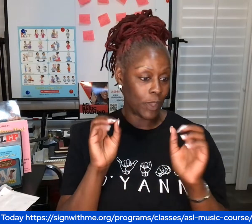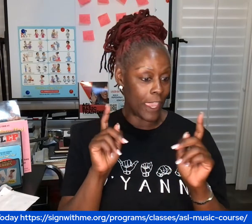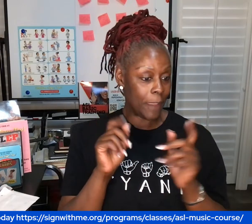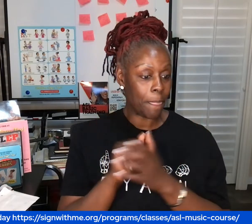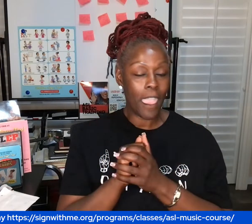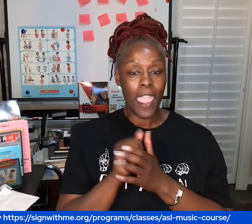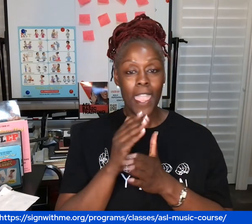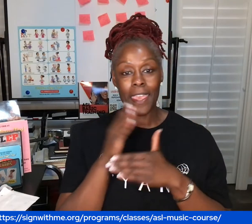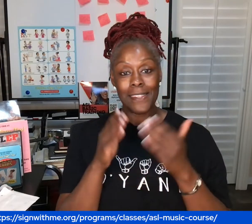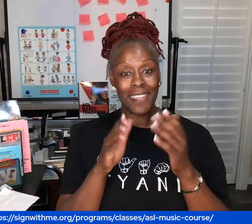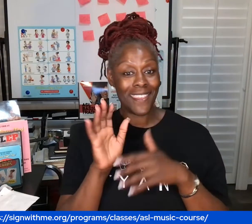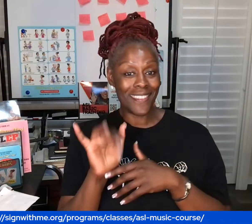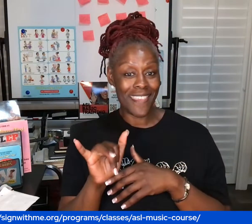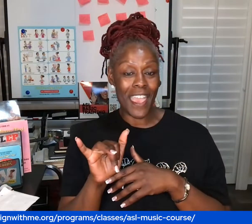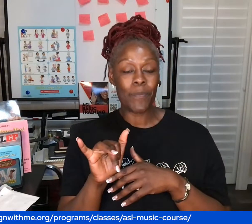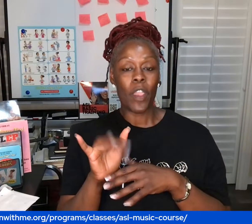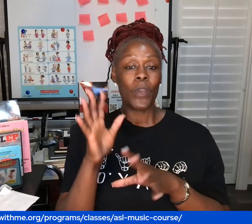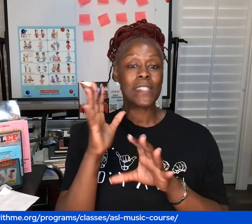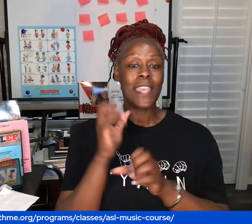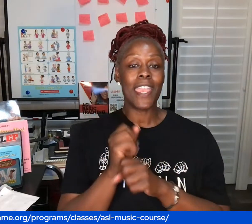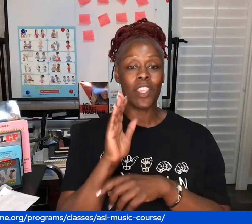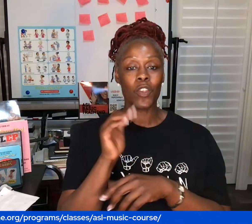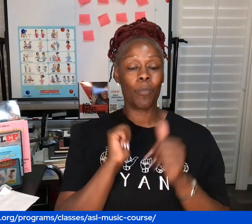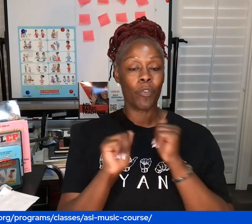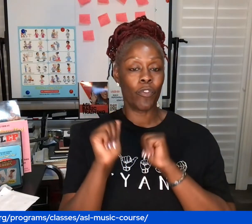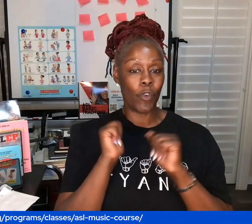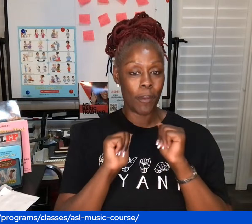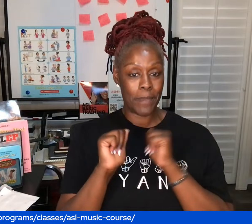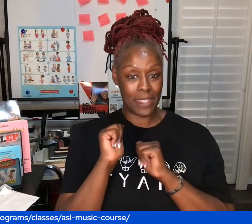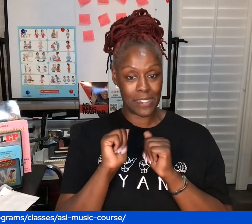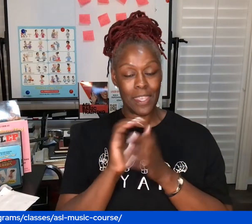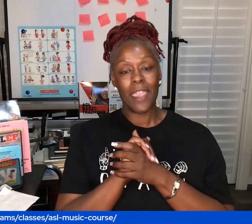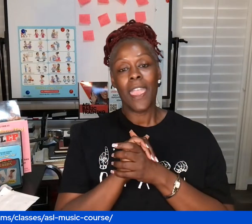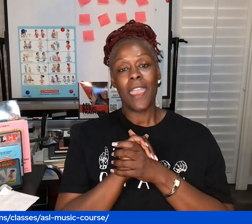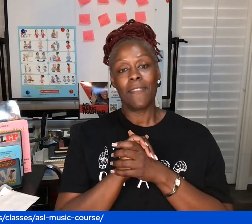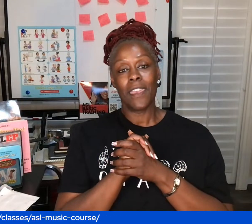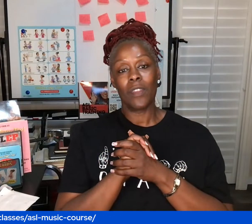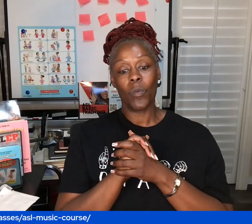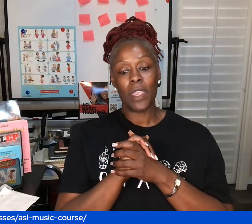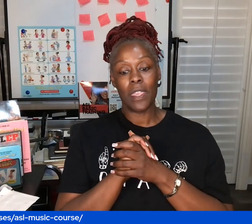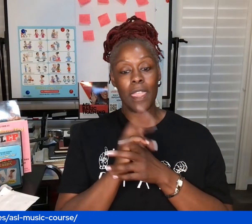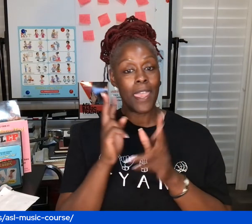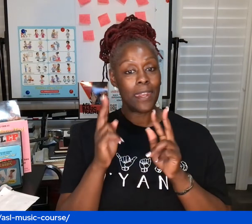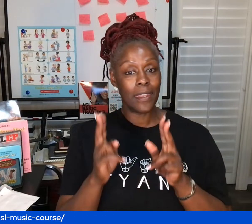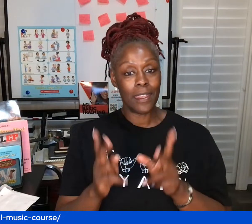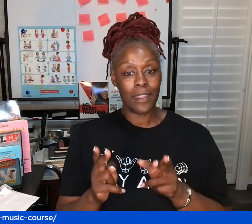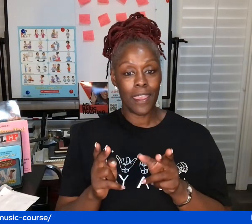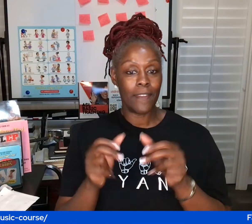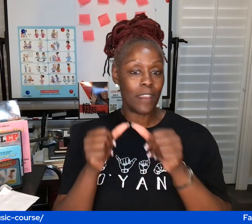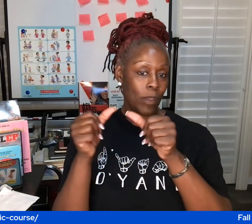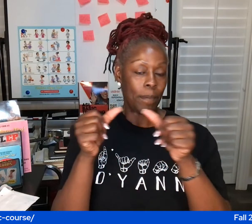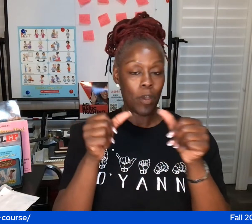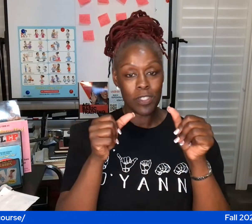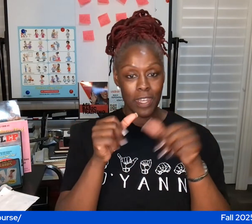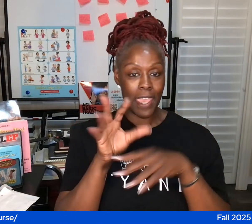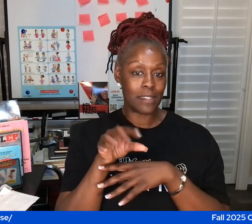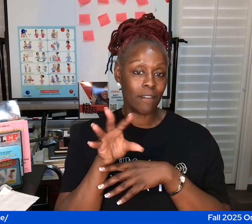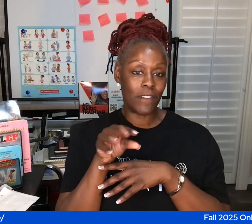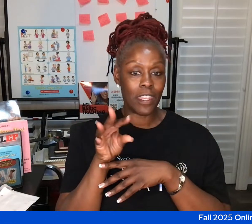okay? And at the end of that, we take your performance and then we edit it and then we post it as a